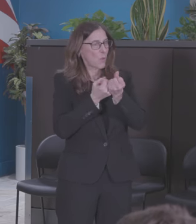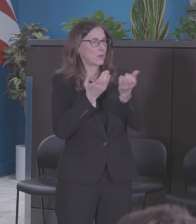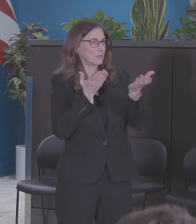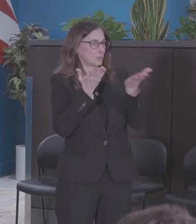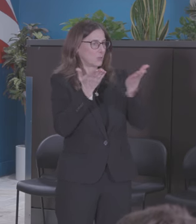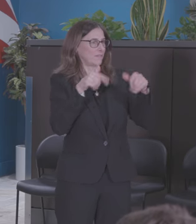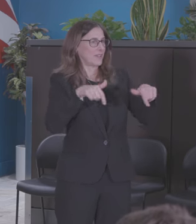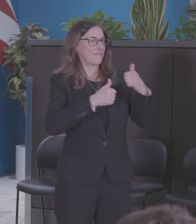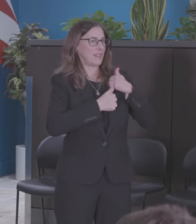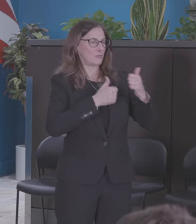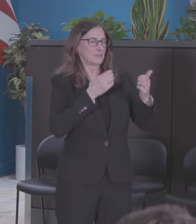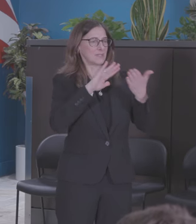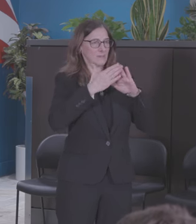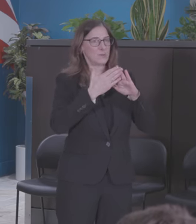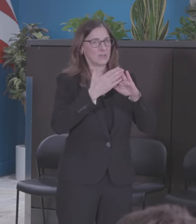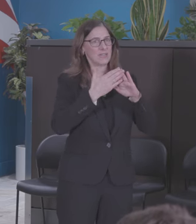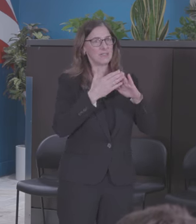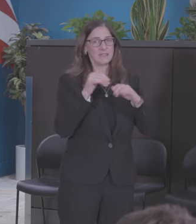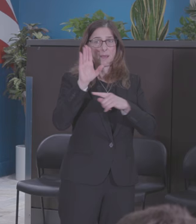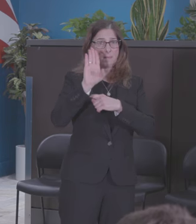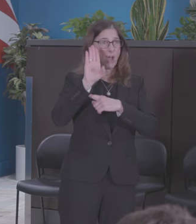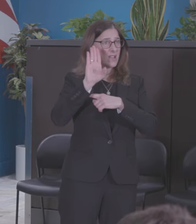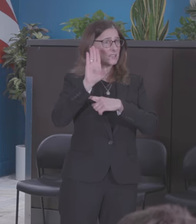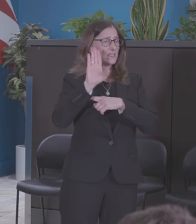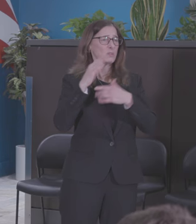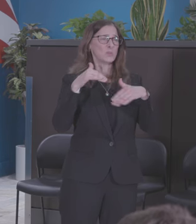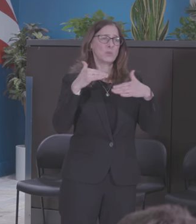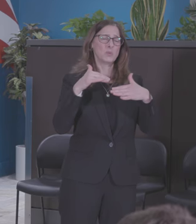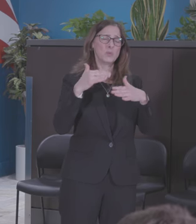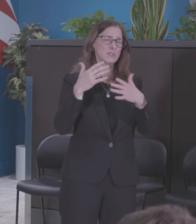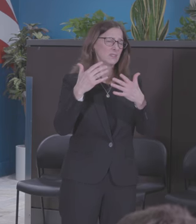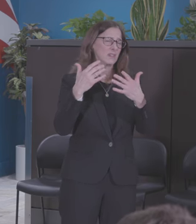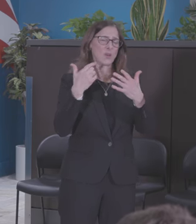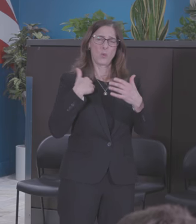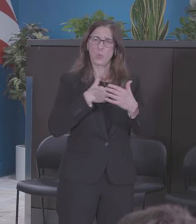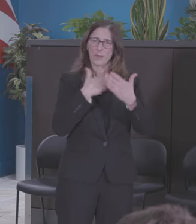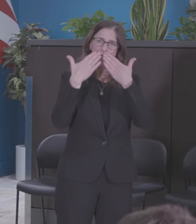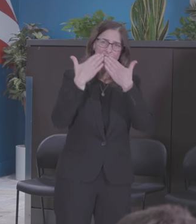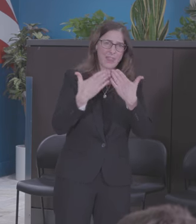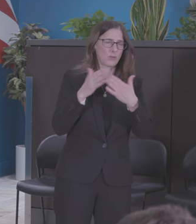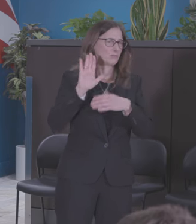standard here in Boston, and we are grateful for what you do and what Lena do each and every day.